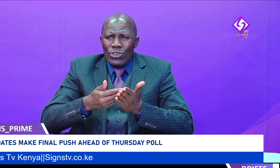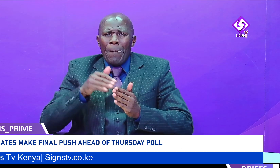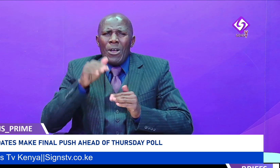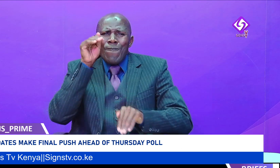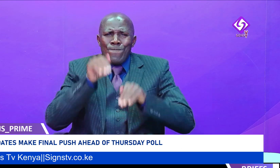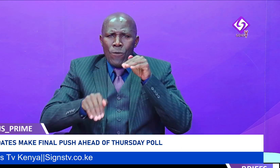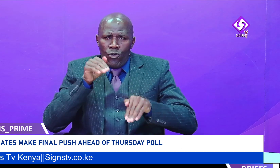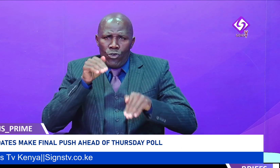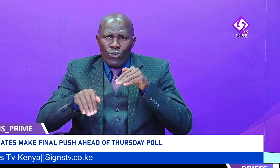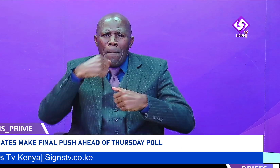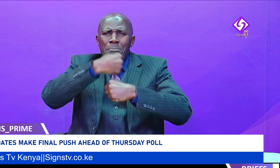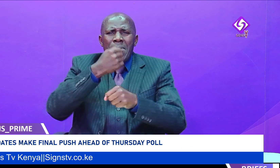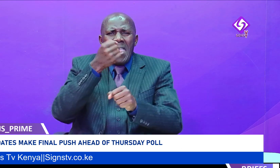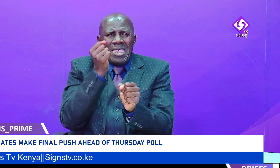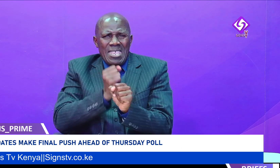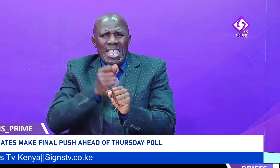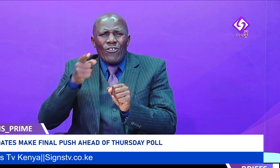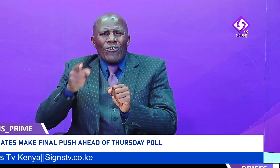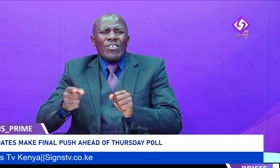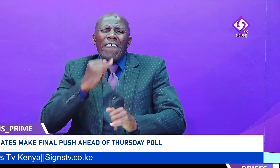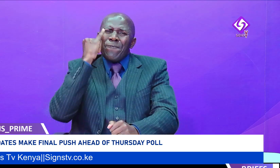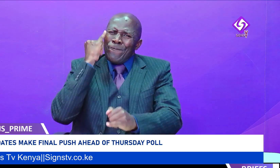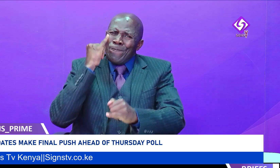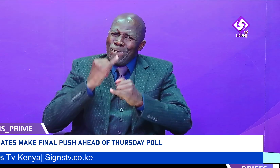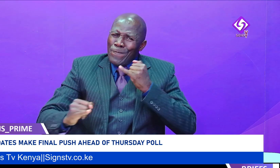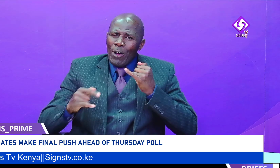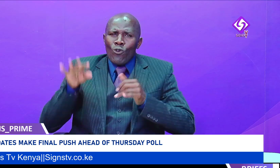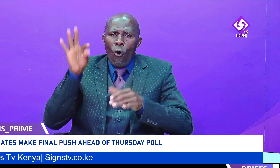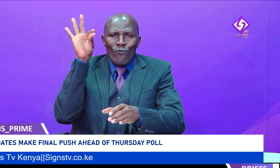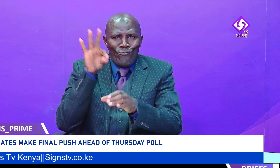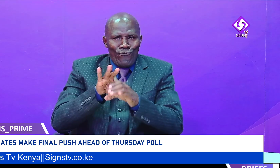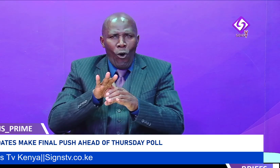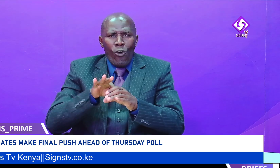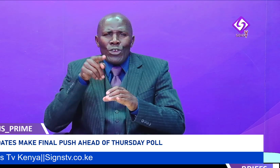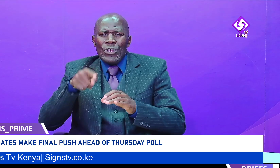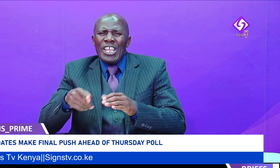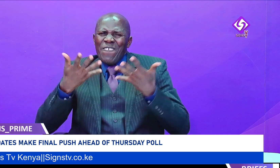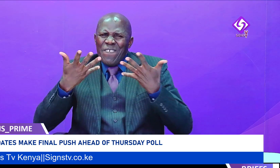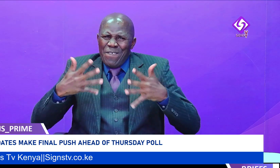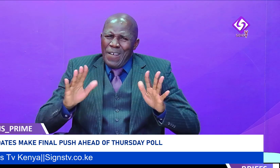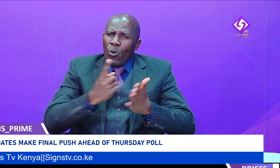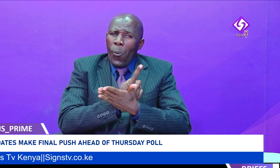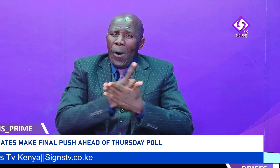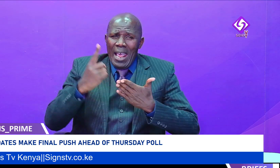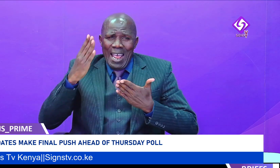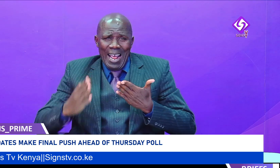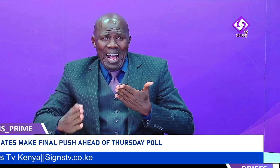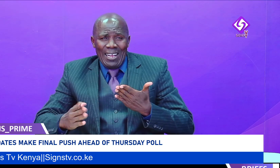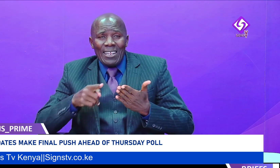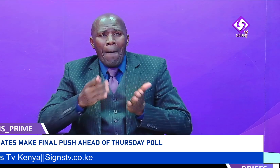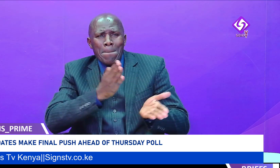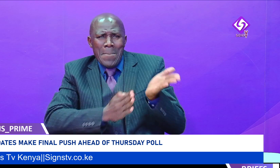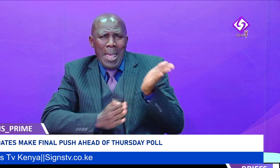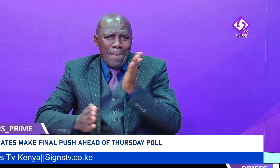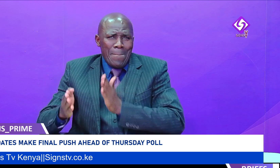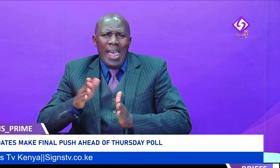Candidates contesting this Thursday's critical by-election are making their final appeals to voters, concluding